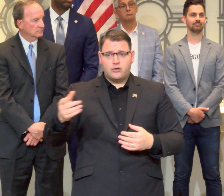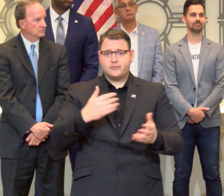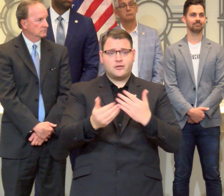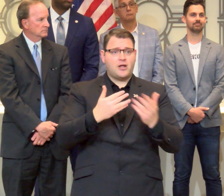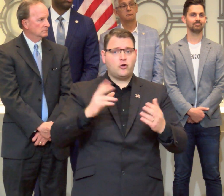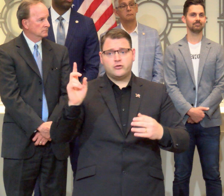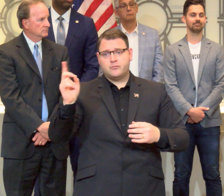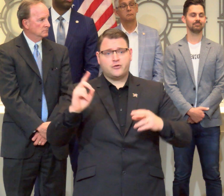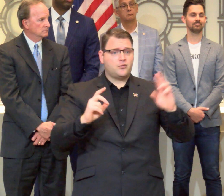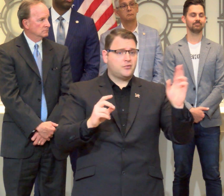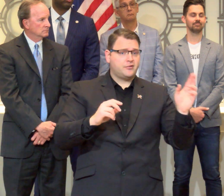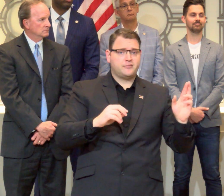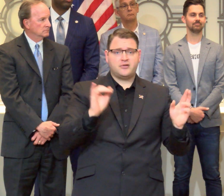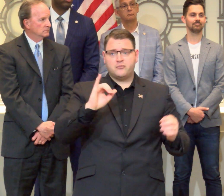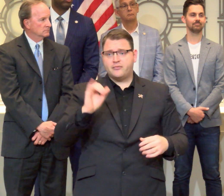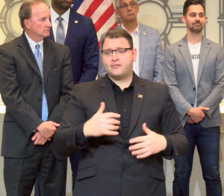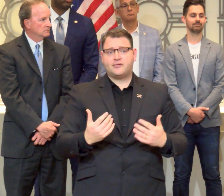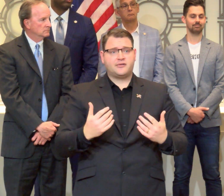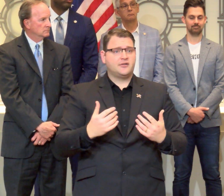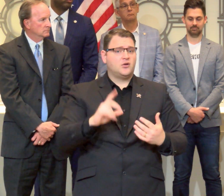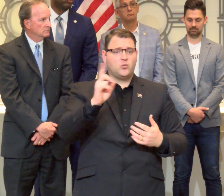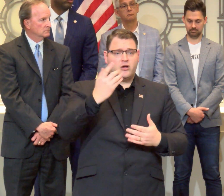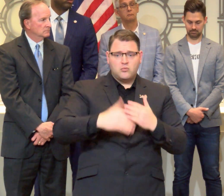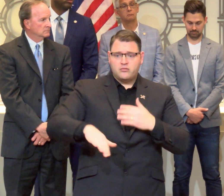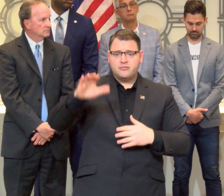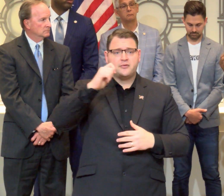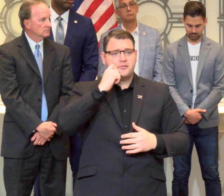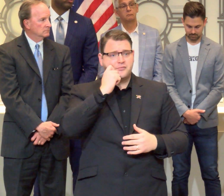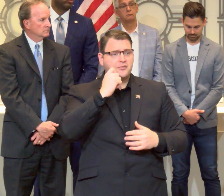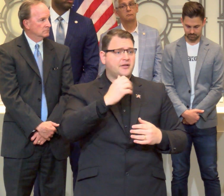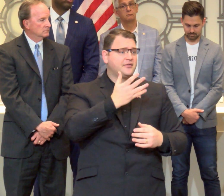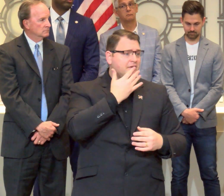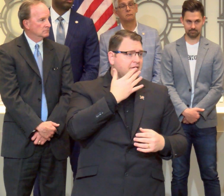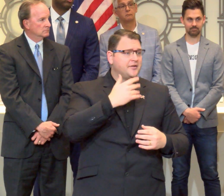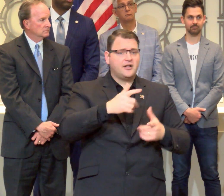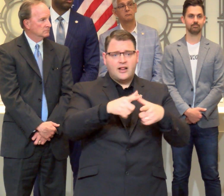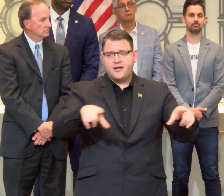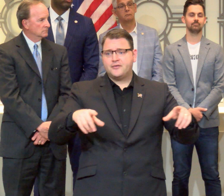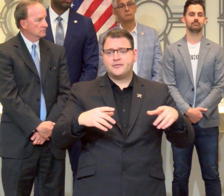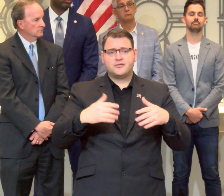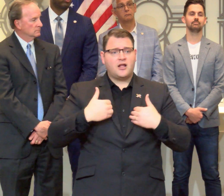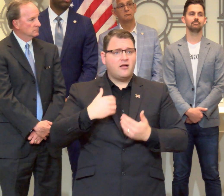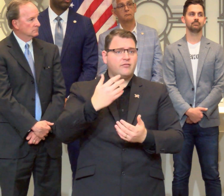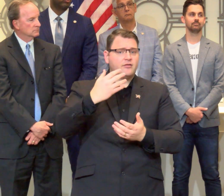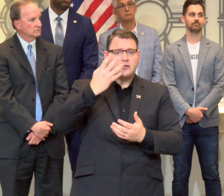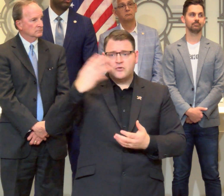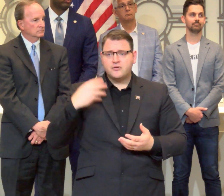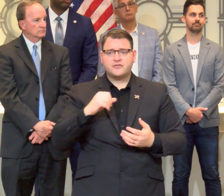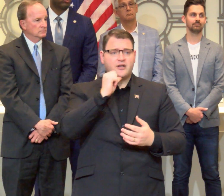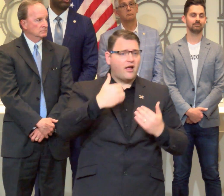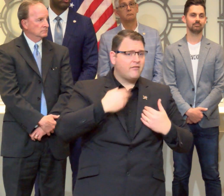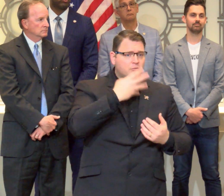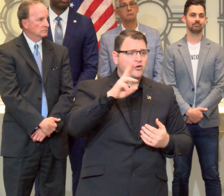your party affiliation, race, color, creed, language, whether you're documented or undocumented. We're all in this together. Every last